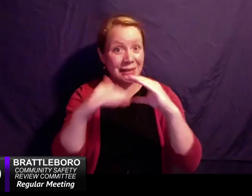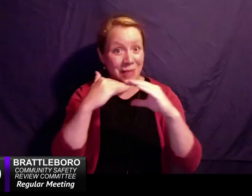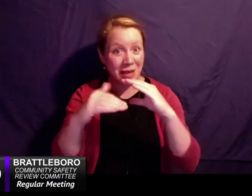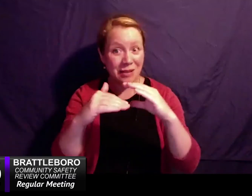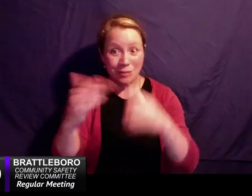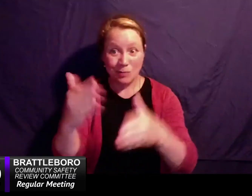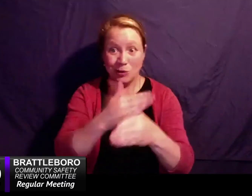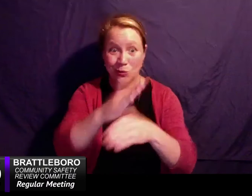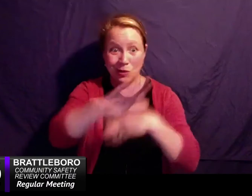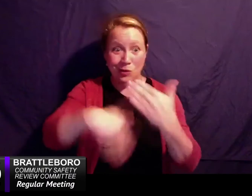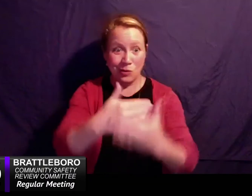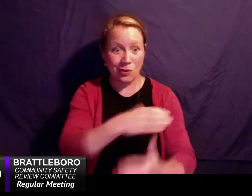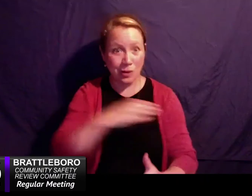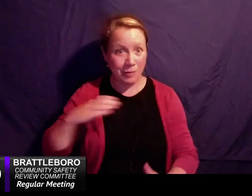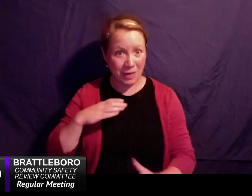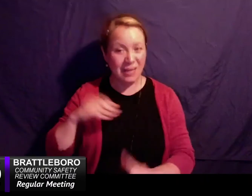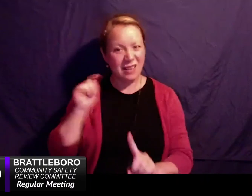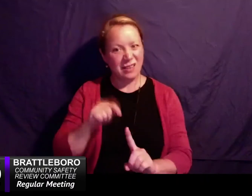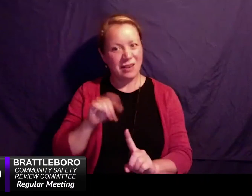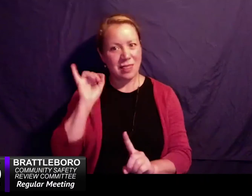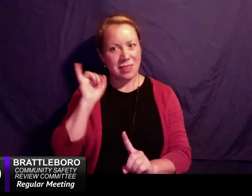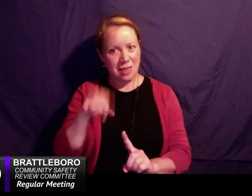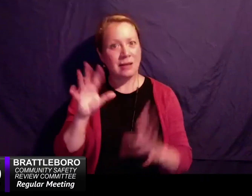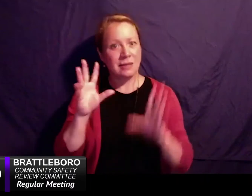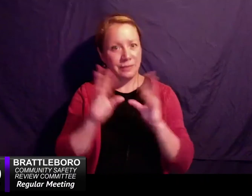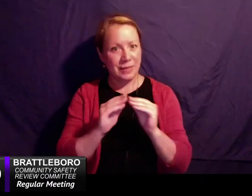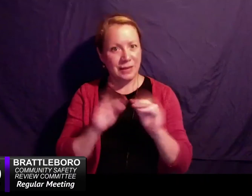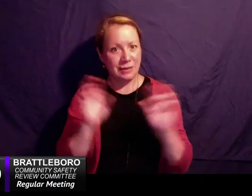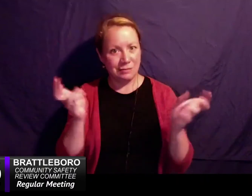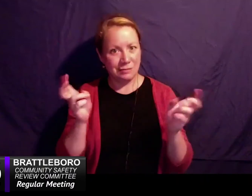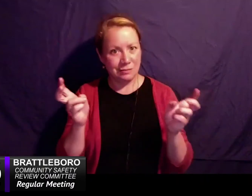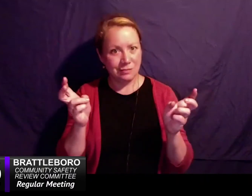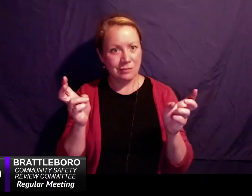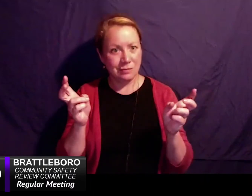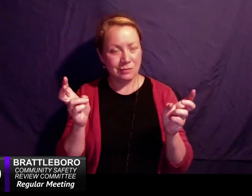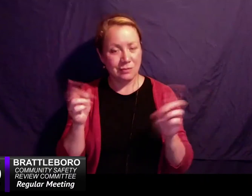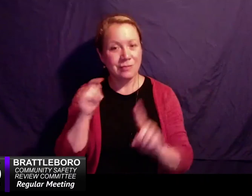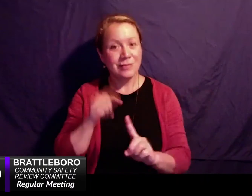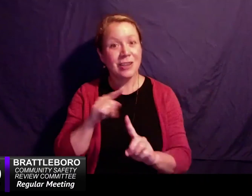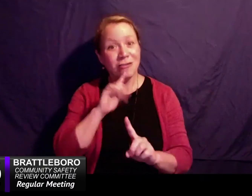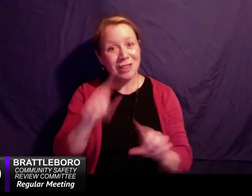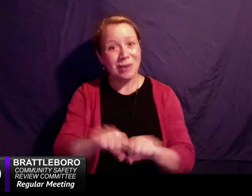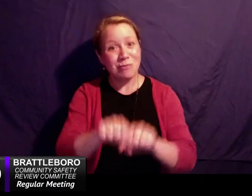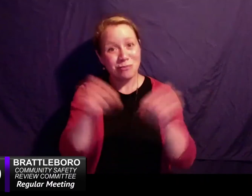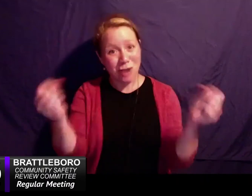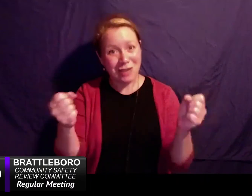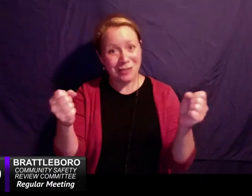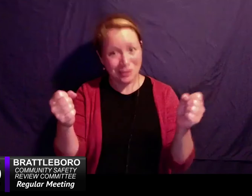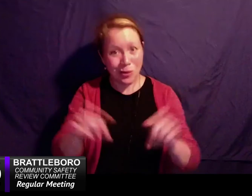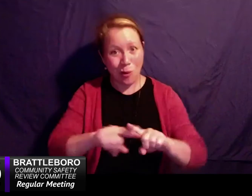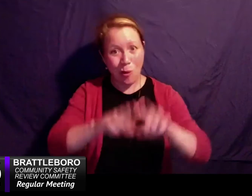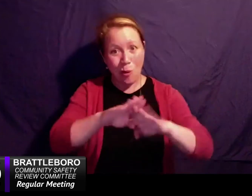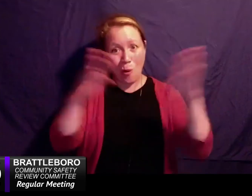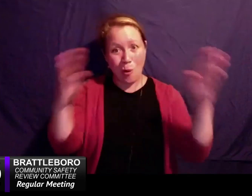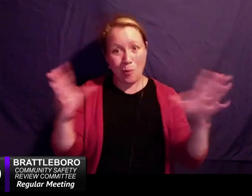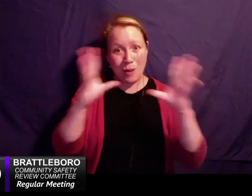whole committee are essentially a violation of the open meeting law, unless the emails